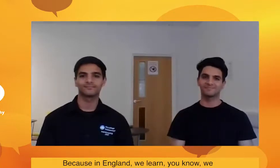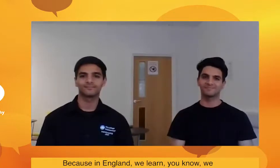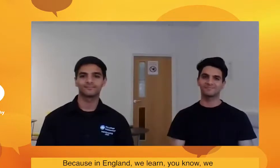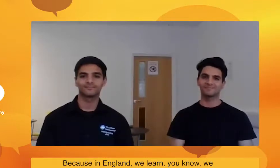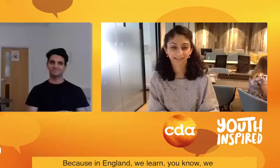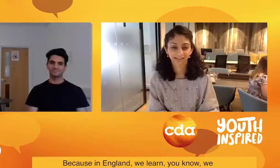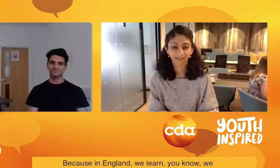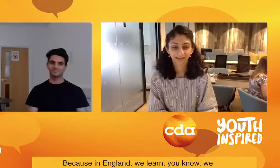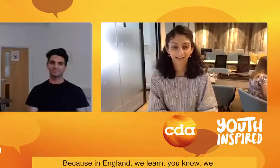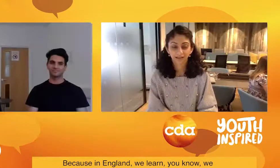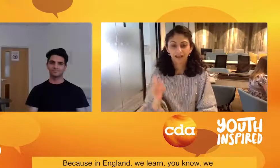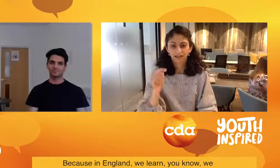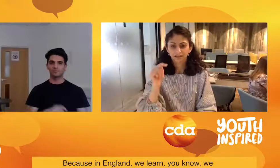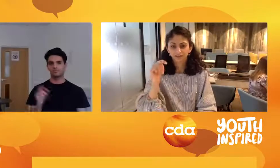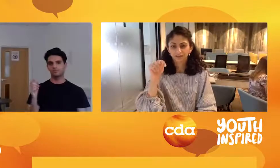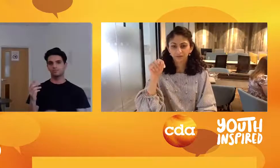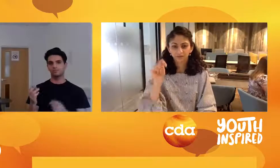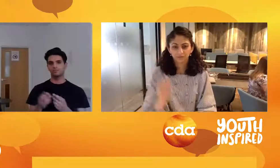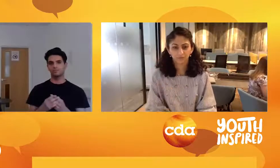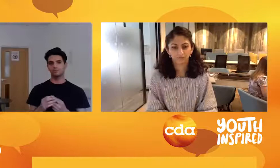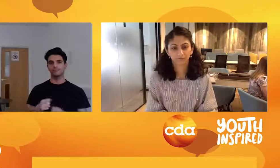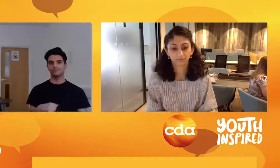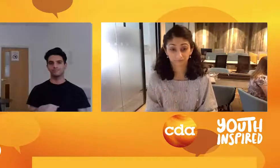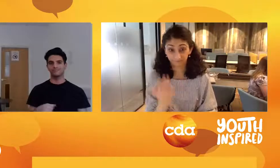English well so that we could have those friends.